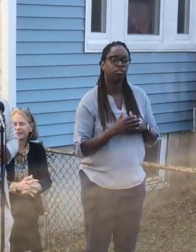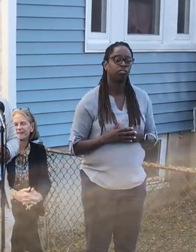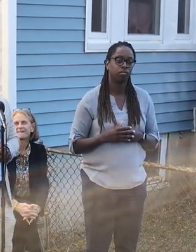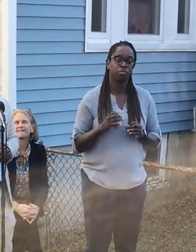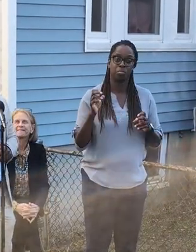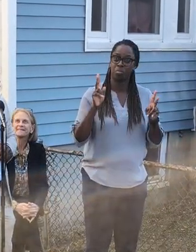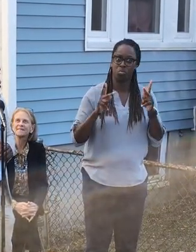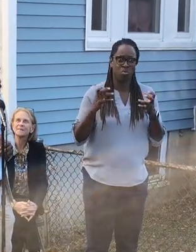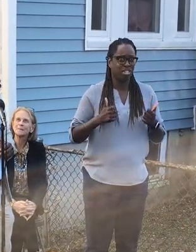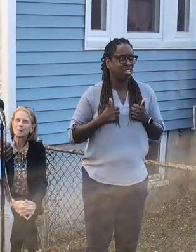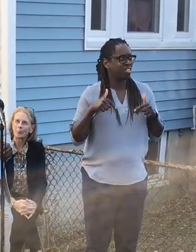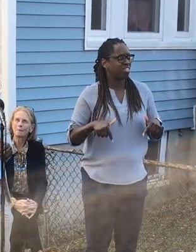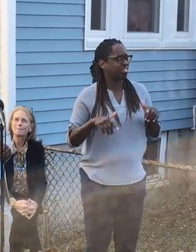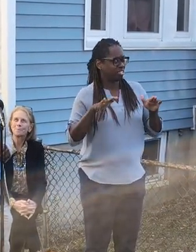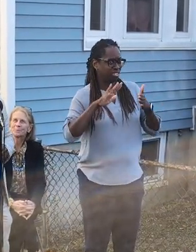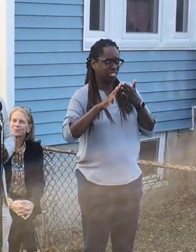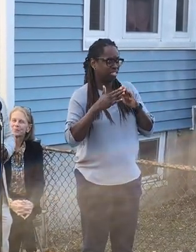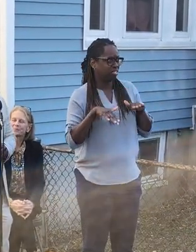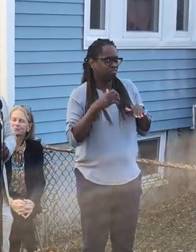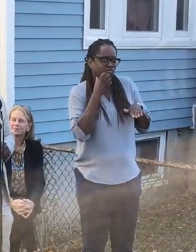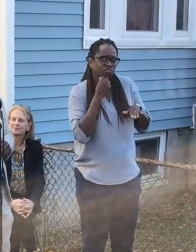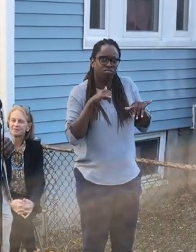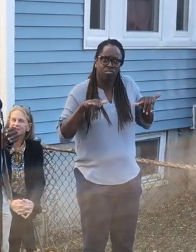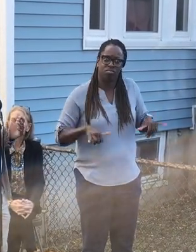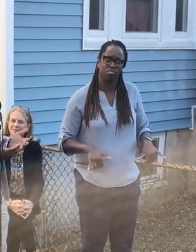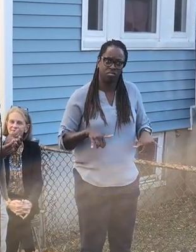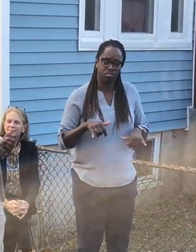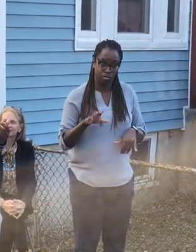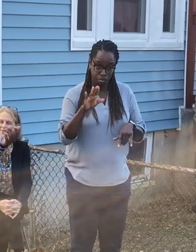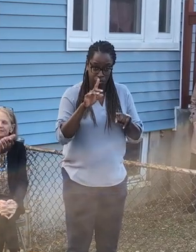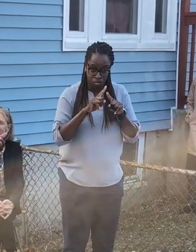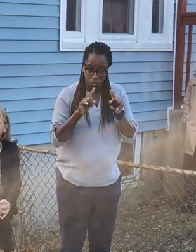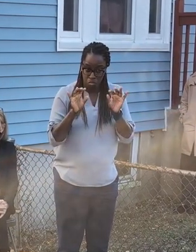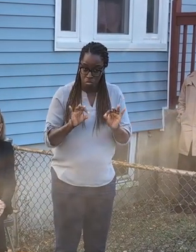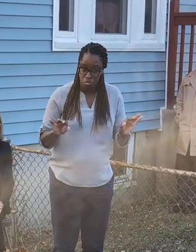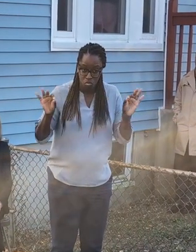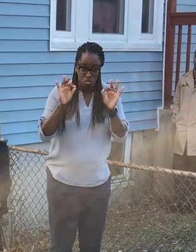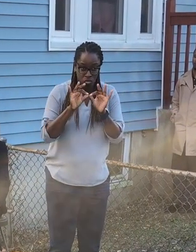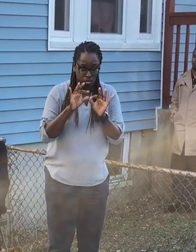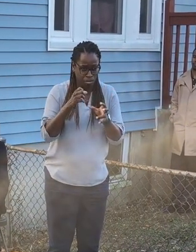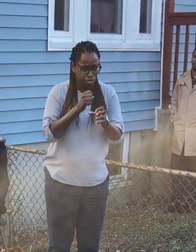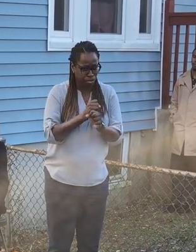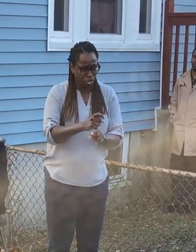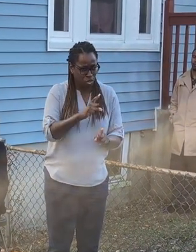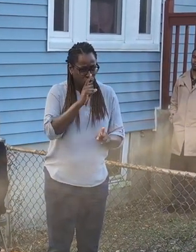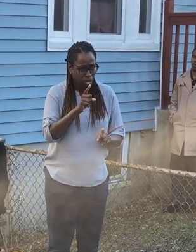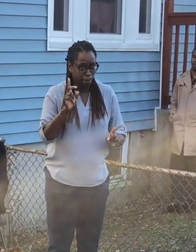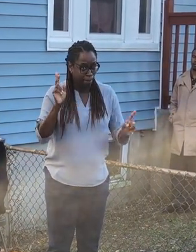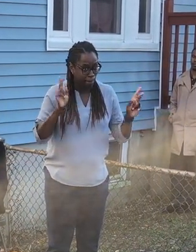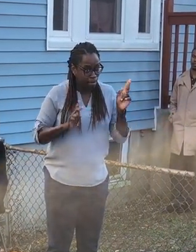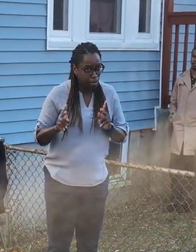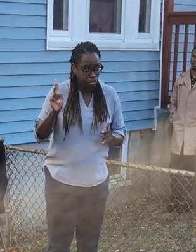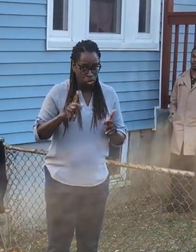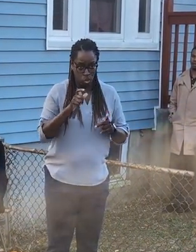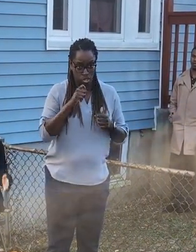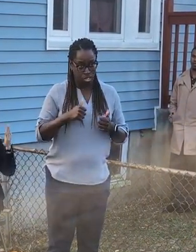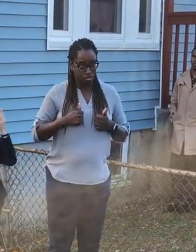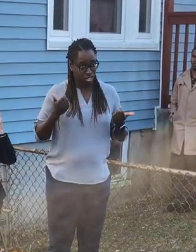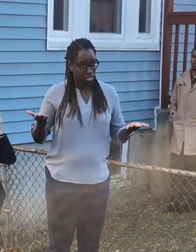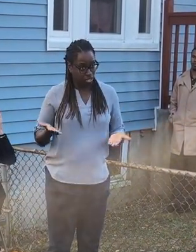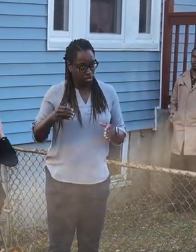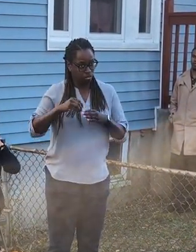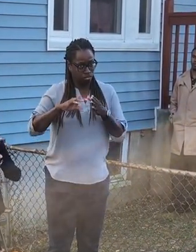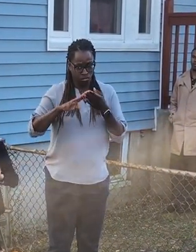city, but I think it's so important to make sure that the individuals, the people that live inside the communities